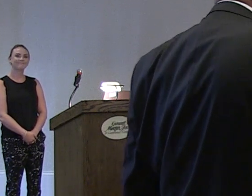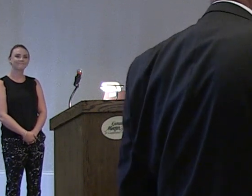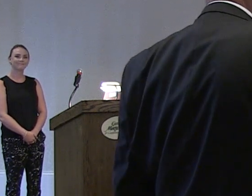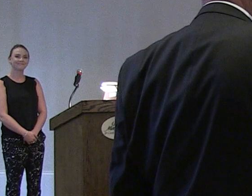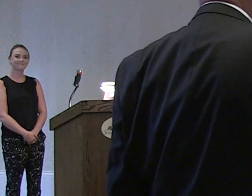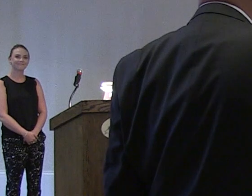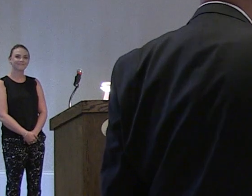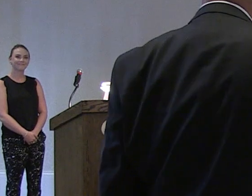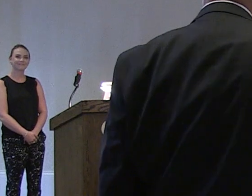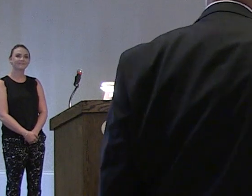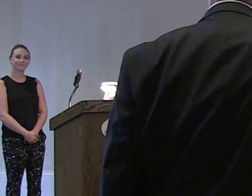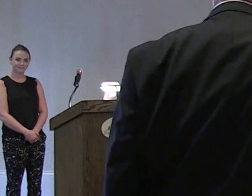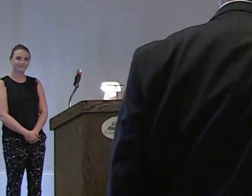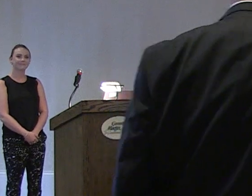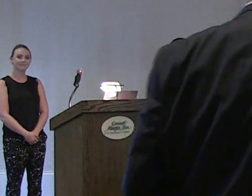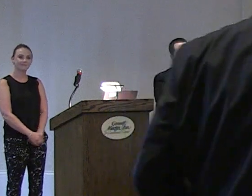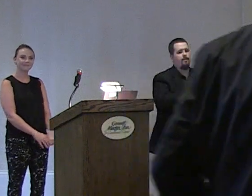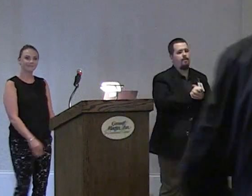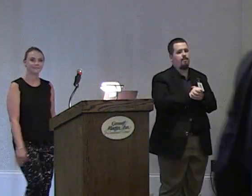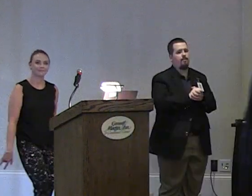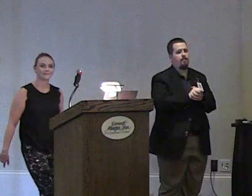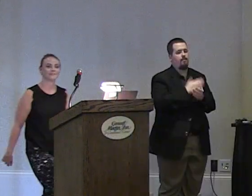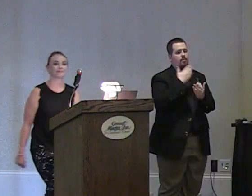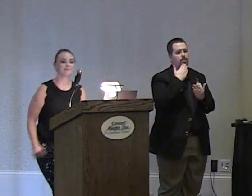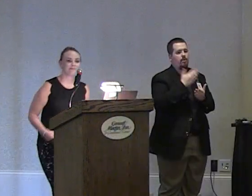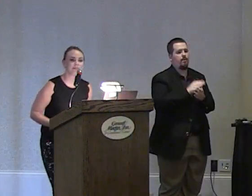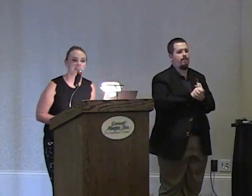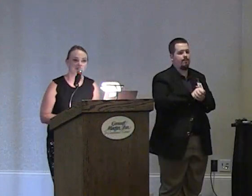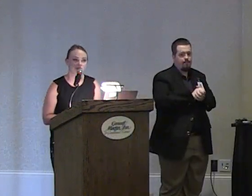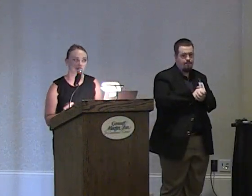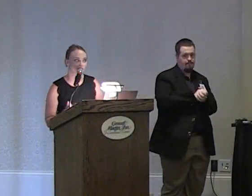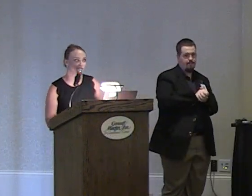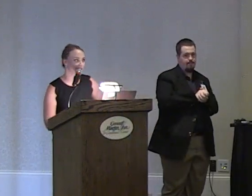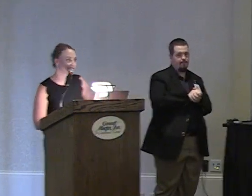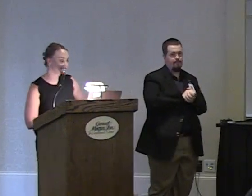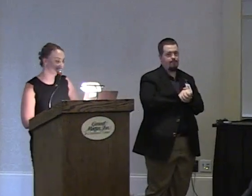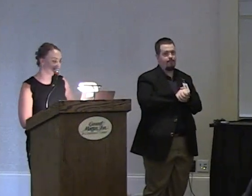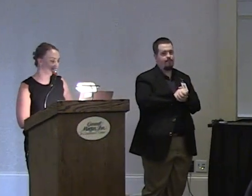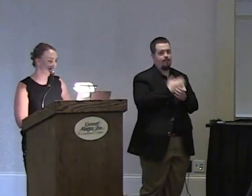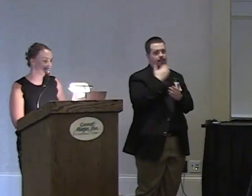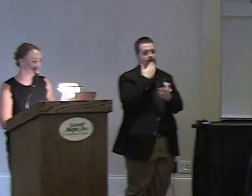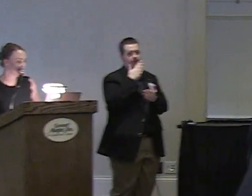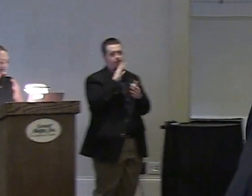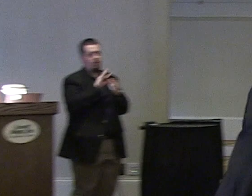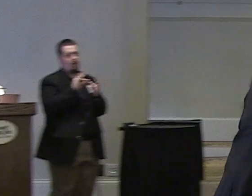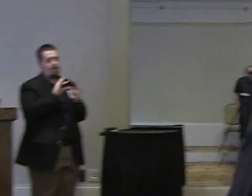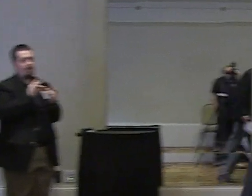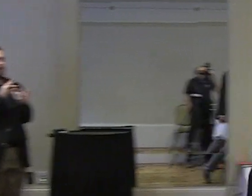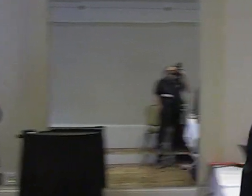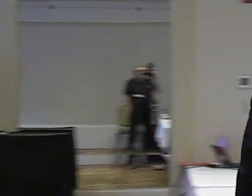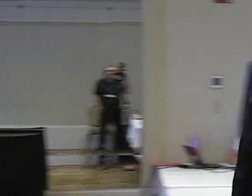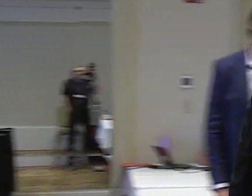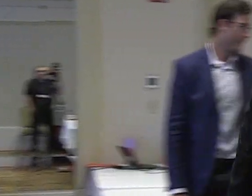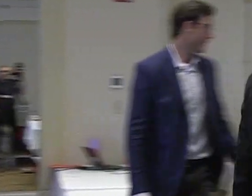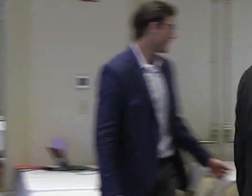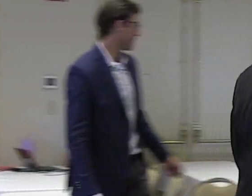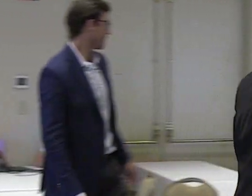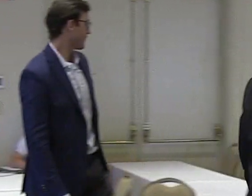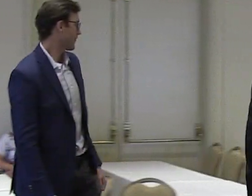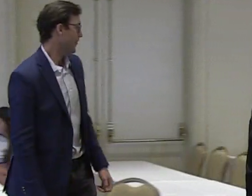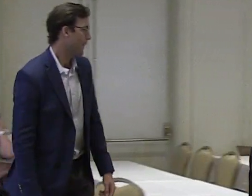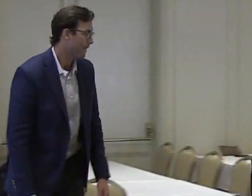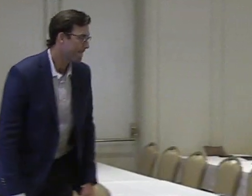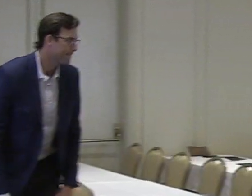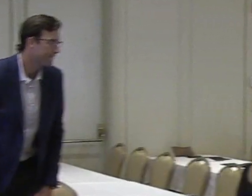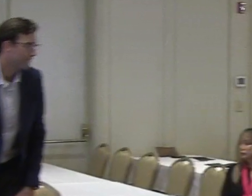uh it's definitely not right thank you thank you director starts for your comments all right